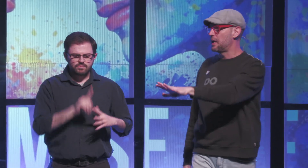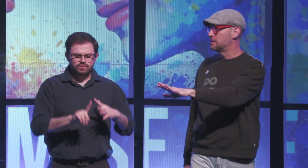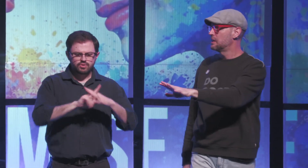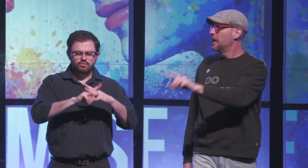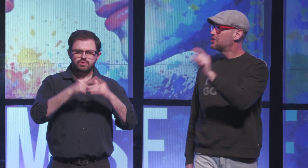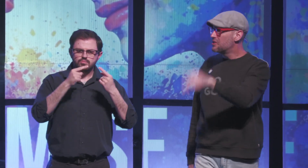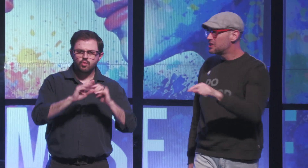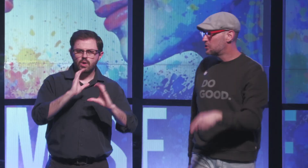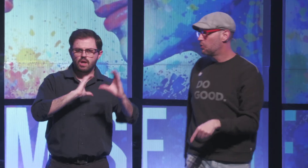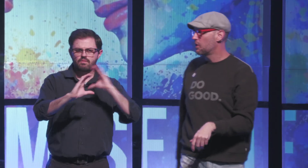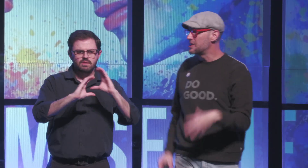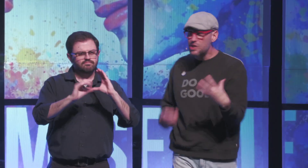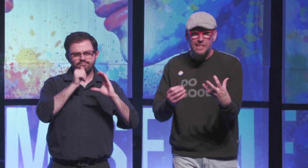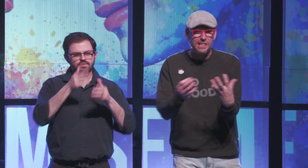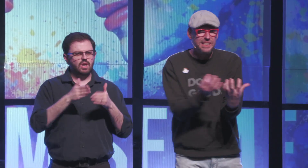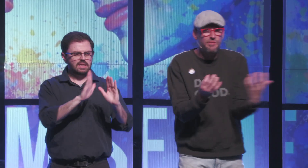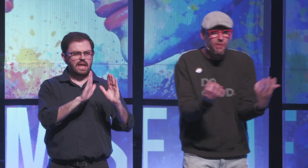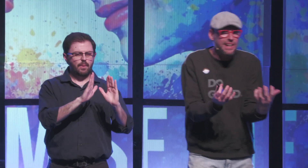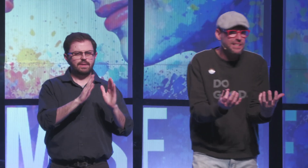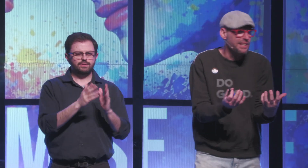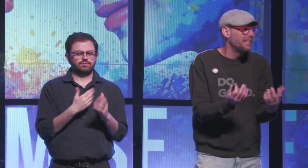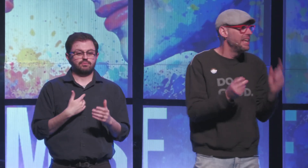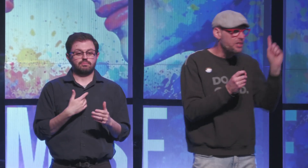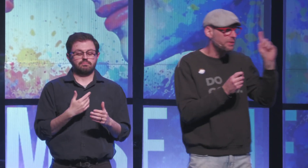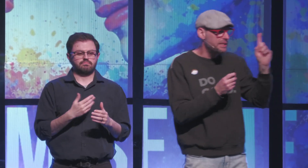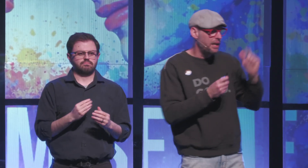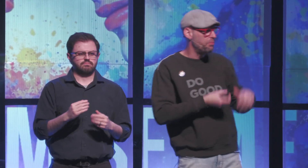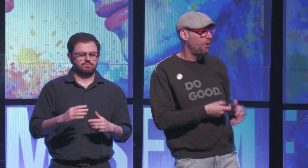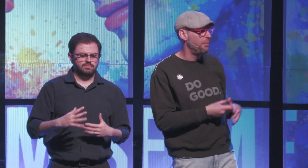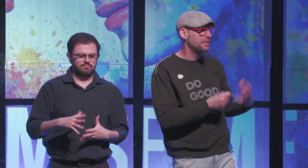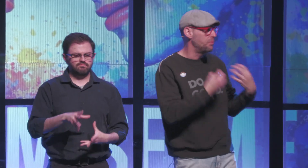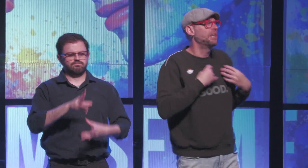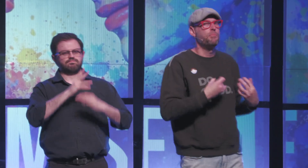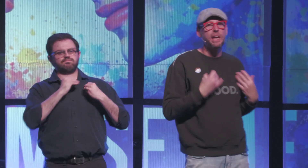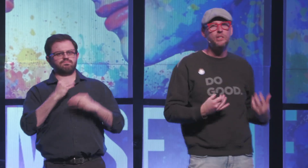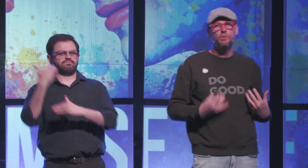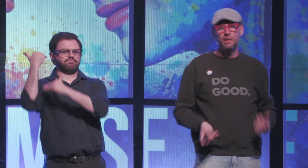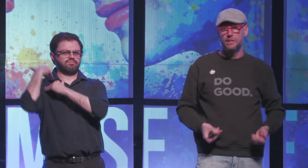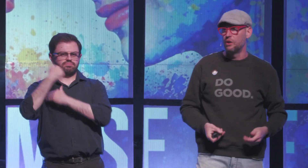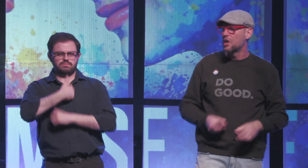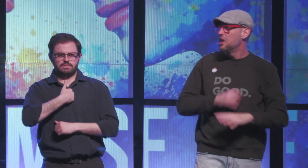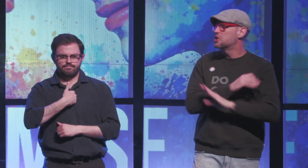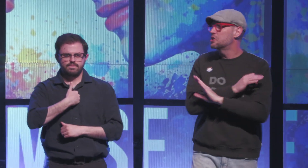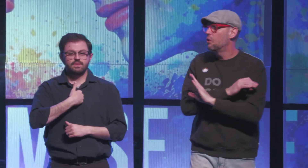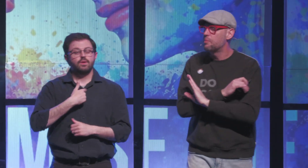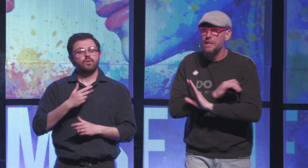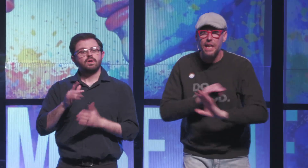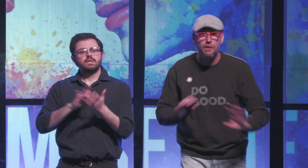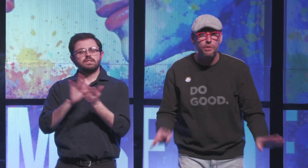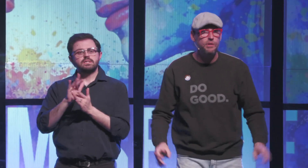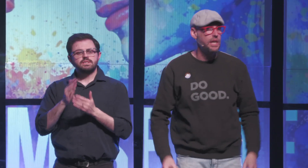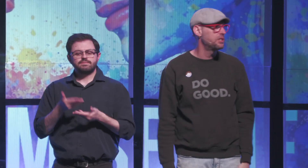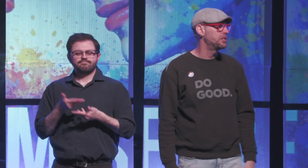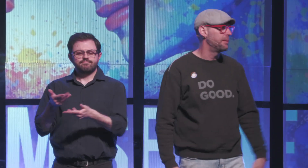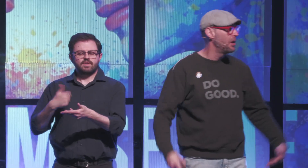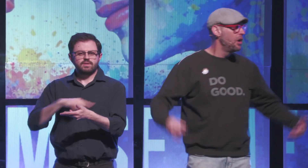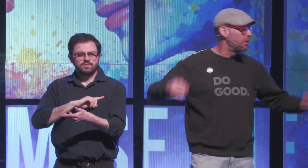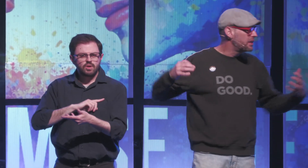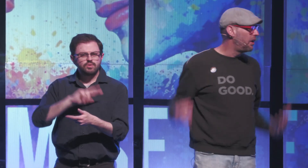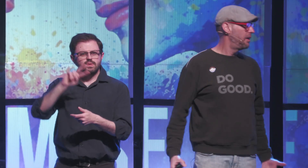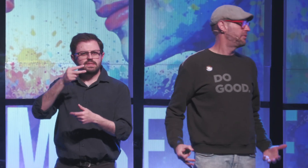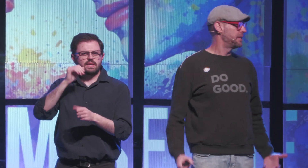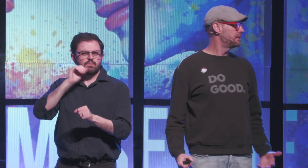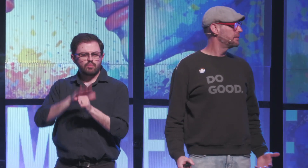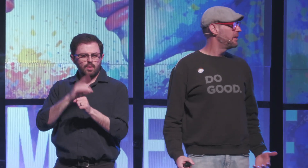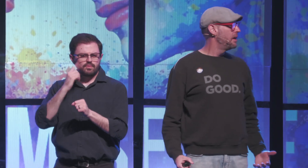that space. And so this story, Jesus invites us into a second promise that we can make to ourselves to show up in every relationship